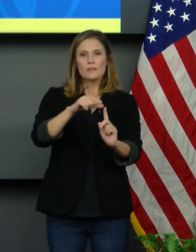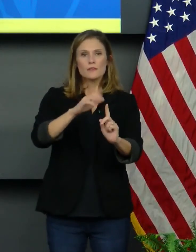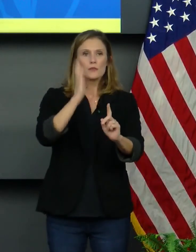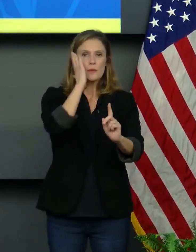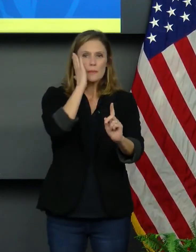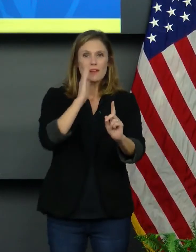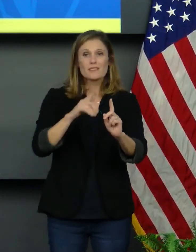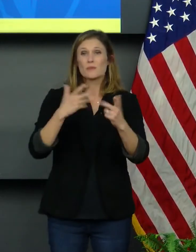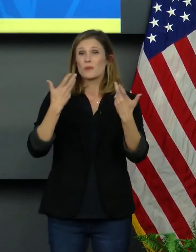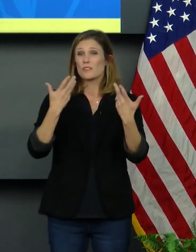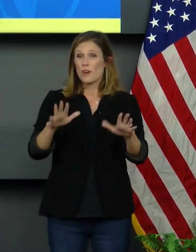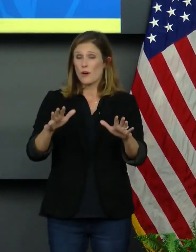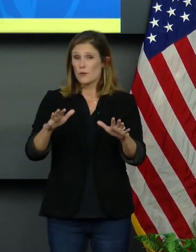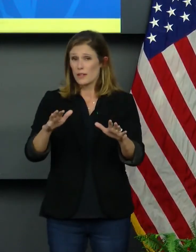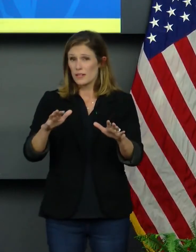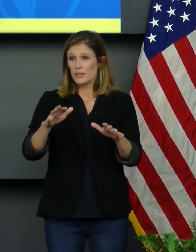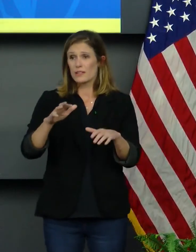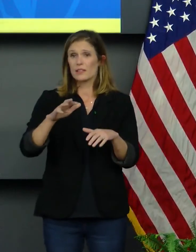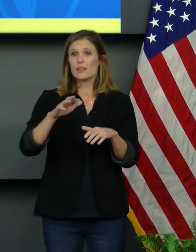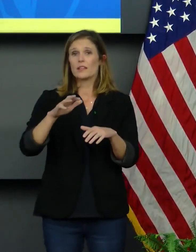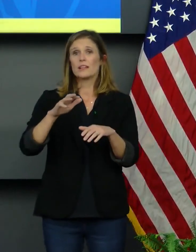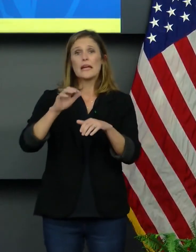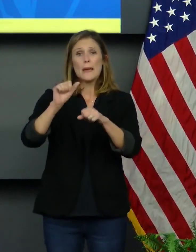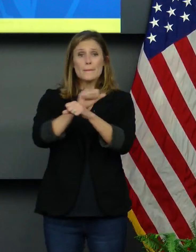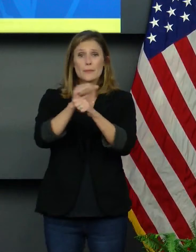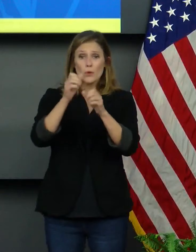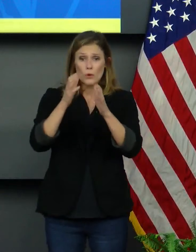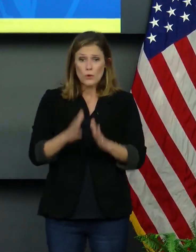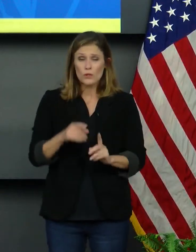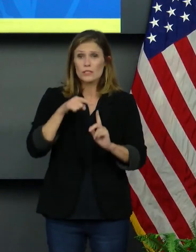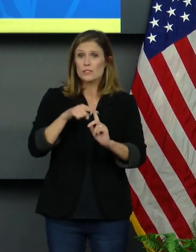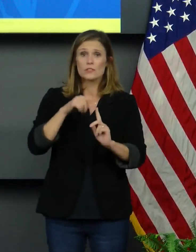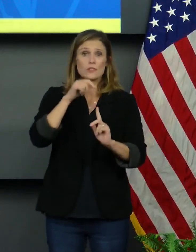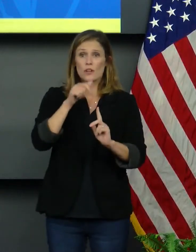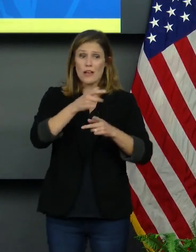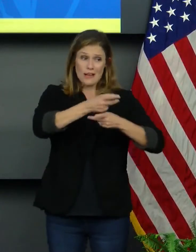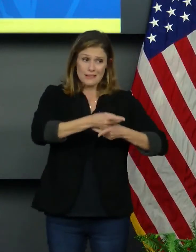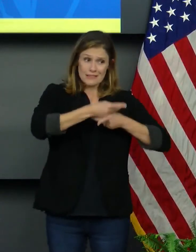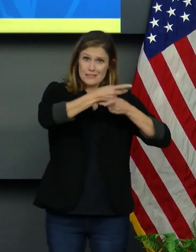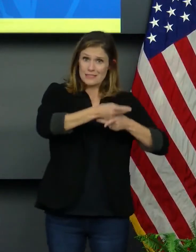already redeployed employees that are not taking